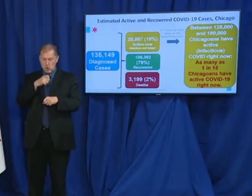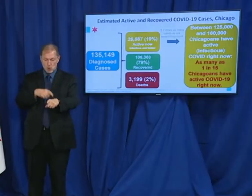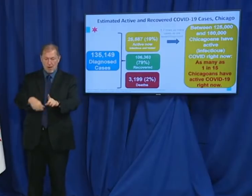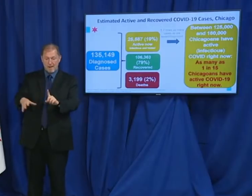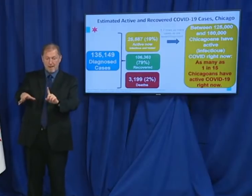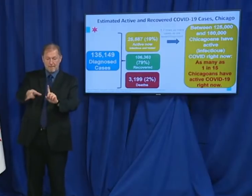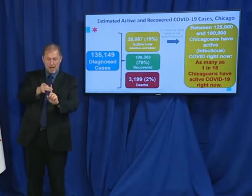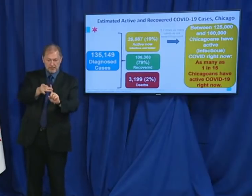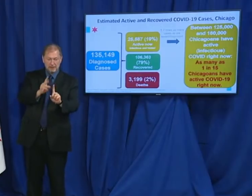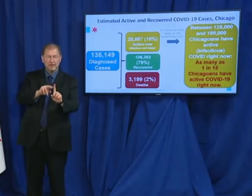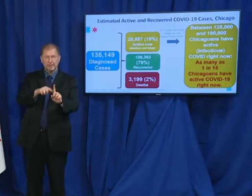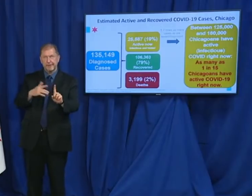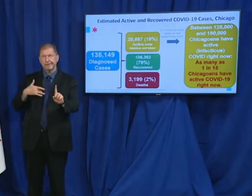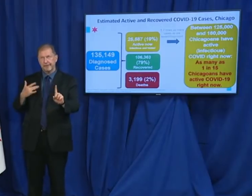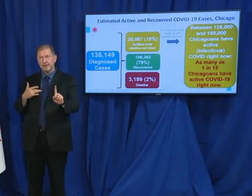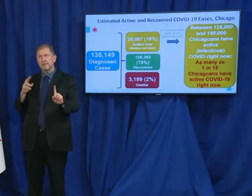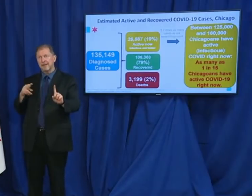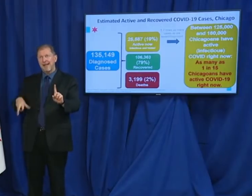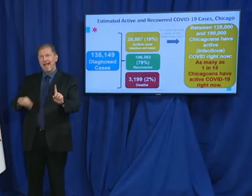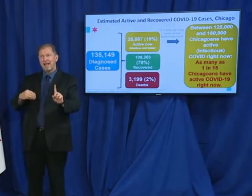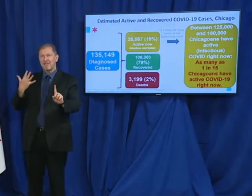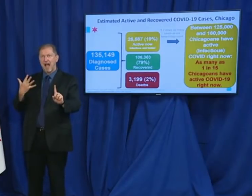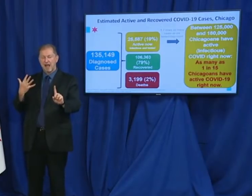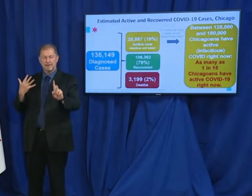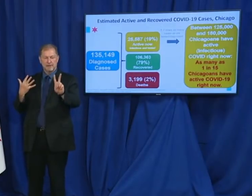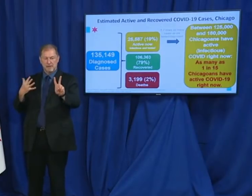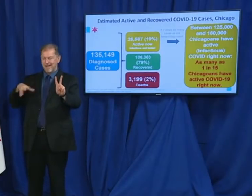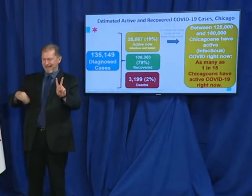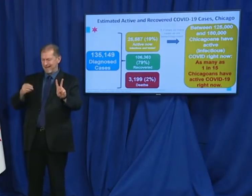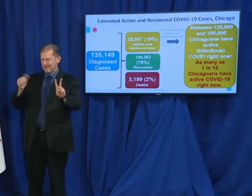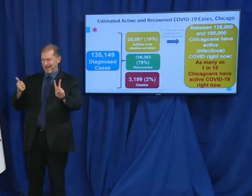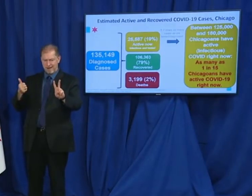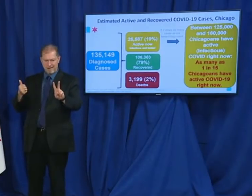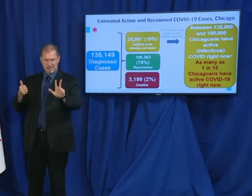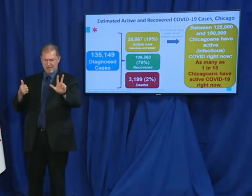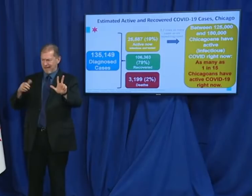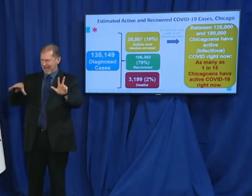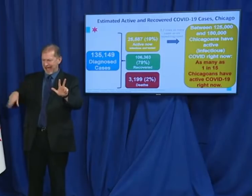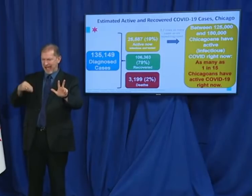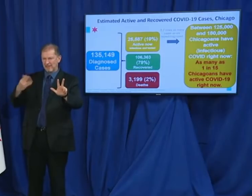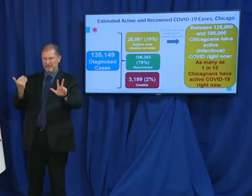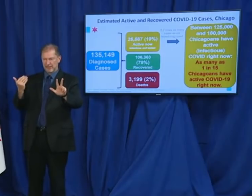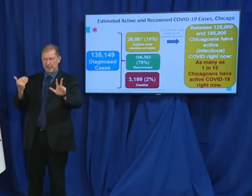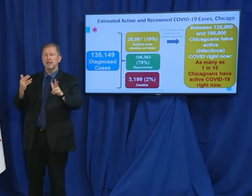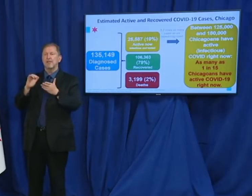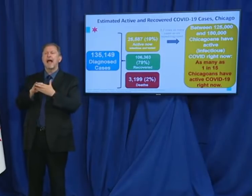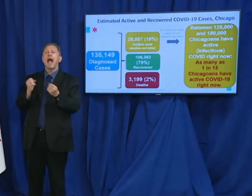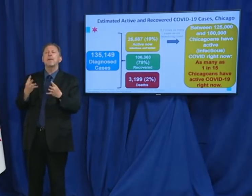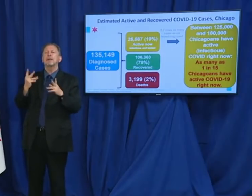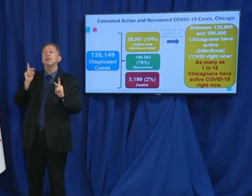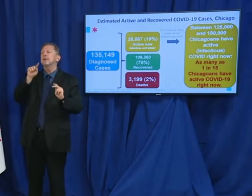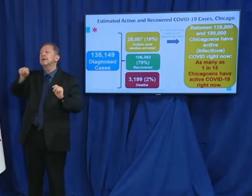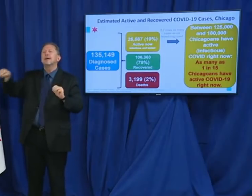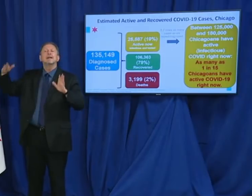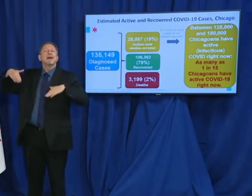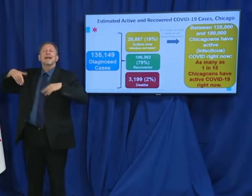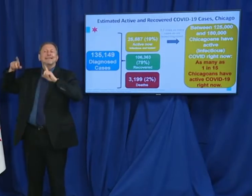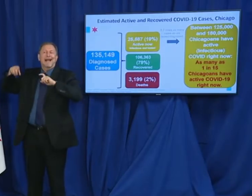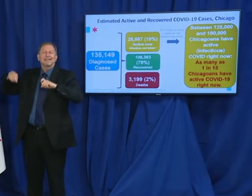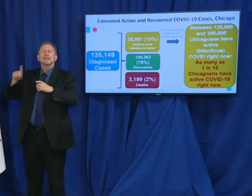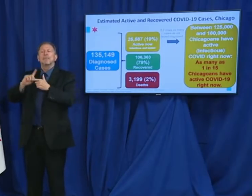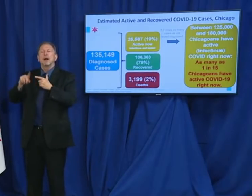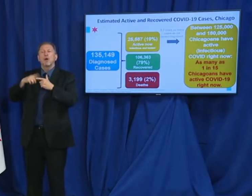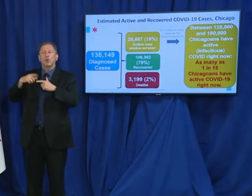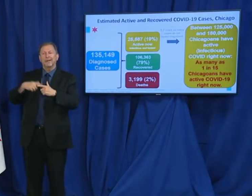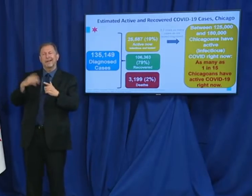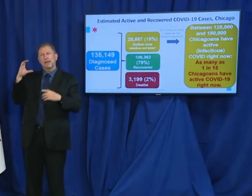based on our mortality data, it's based on some serology data, and it's based on the fact we've had pretty good testing access here compared to a lot of the country.